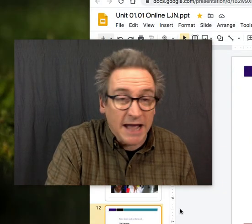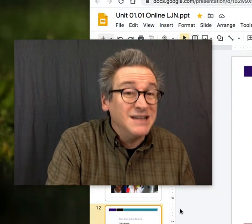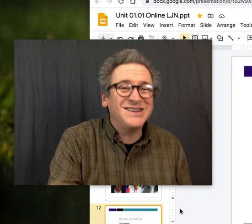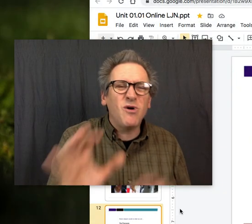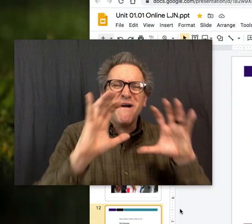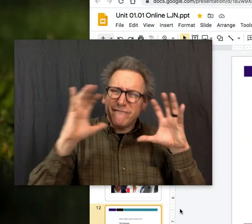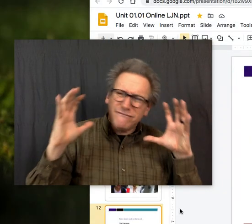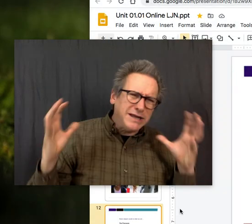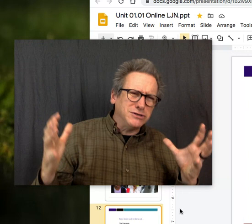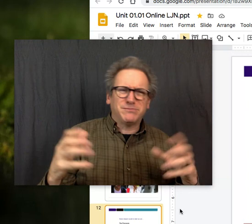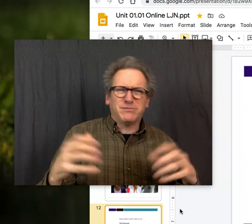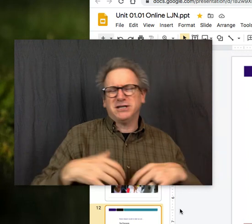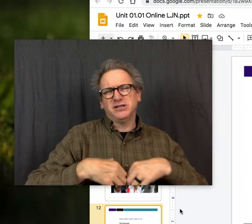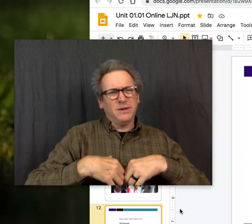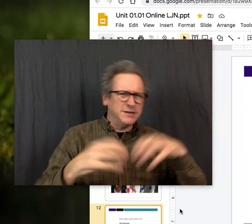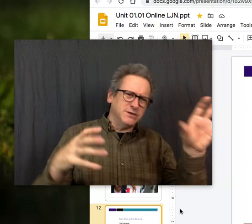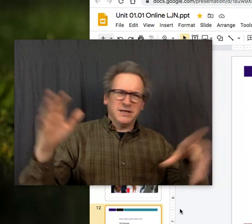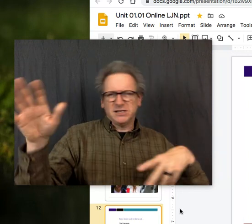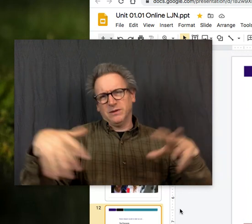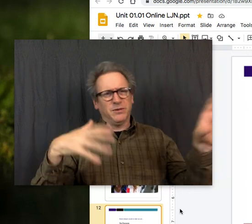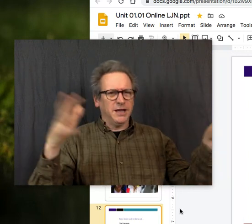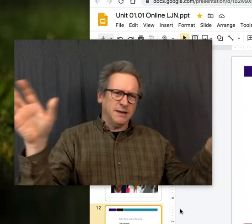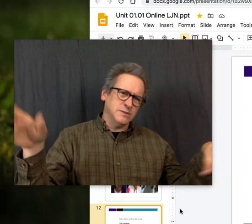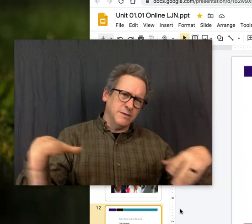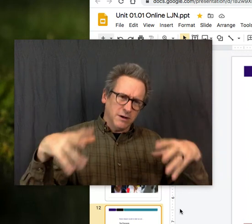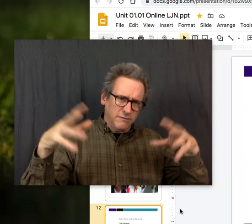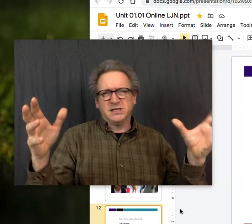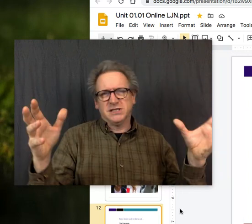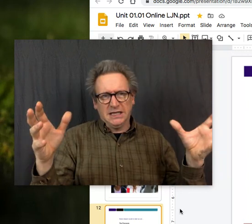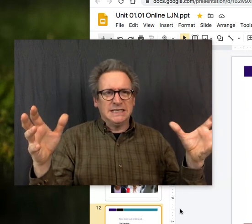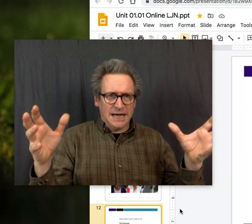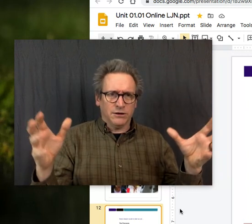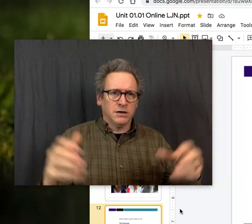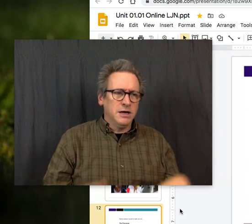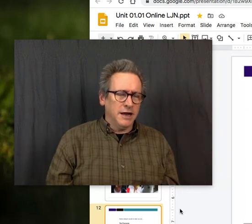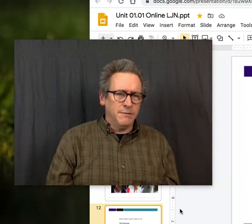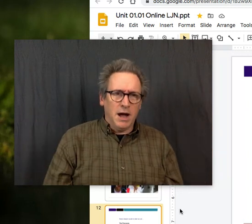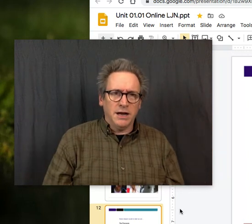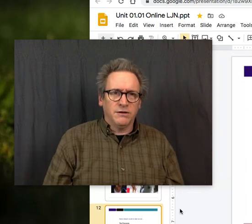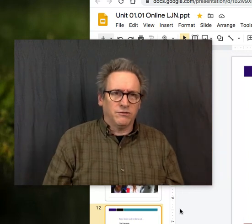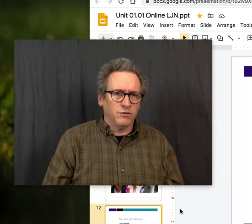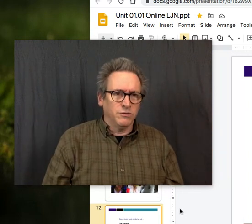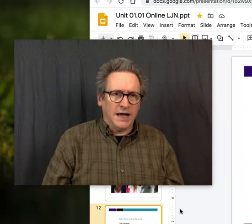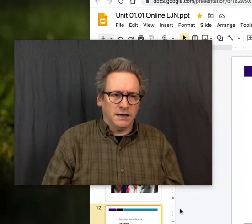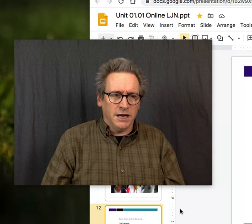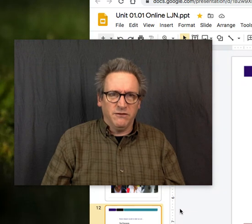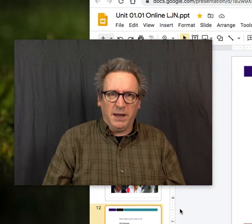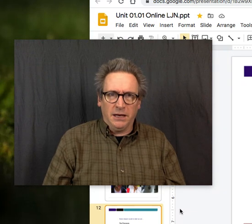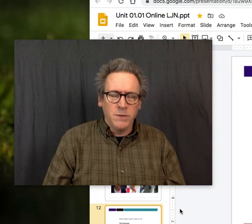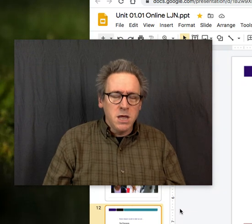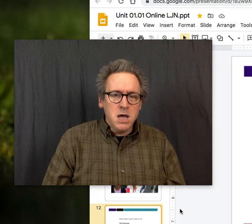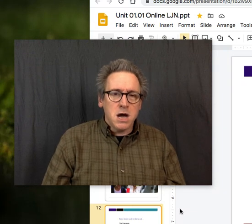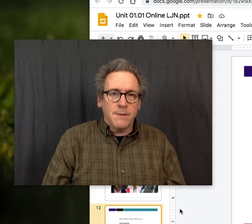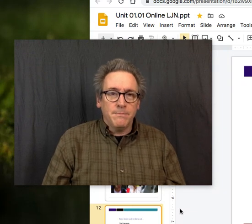Okay, so facial expressions, we would do this, we would play games, we would all feel silly together and bond through that kind of